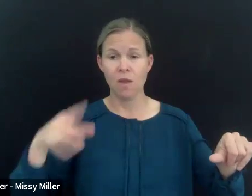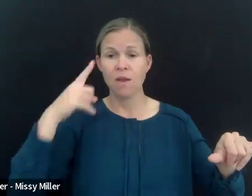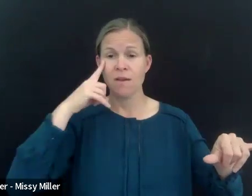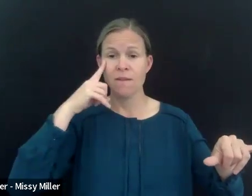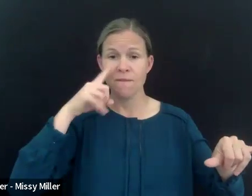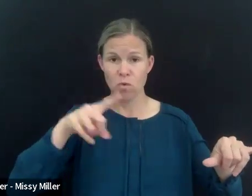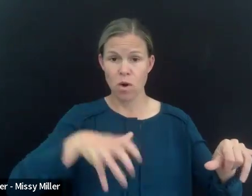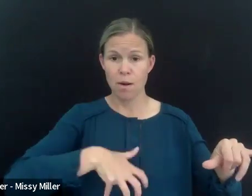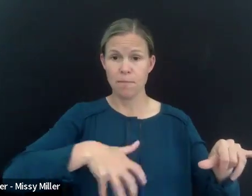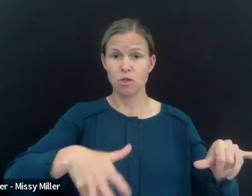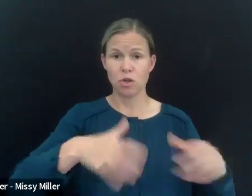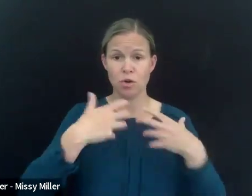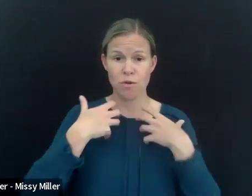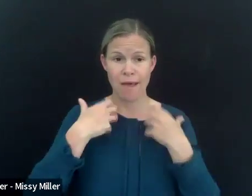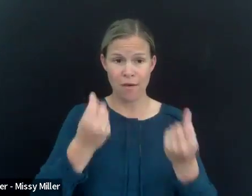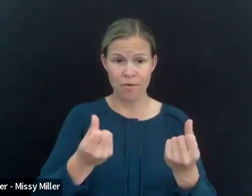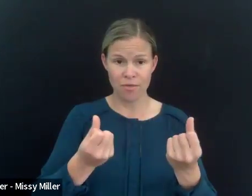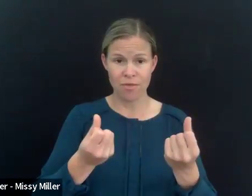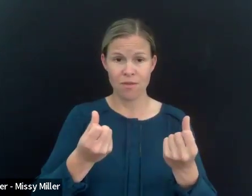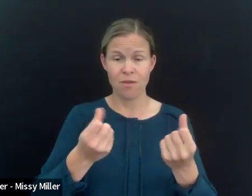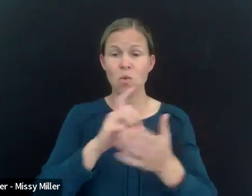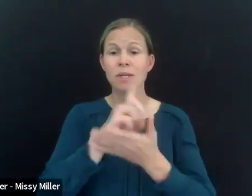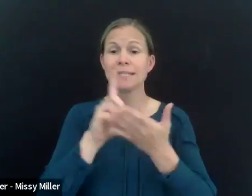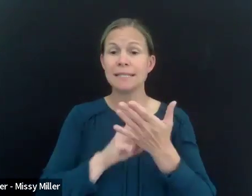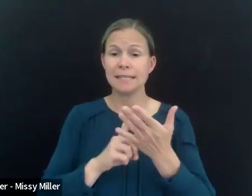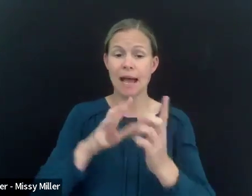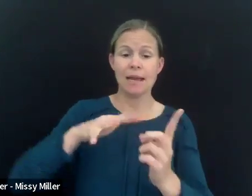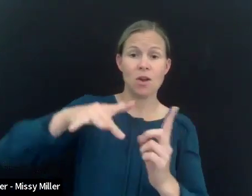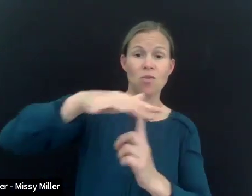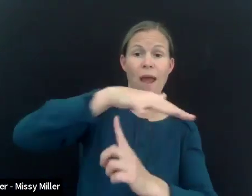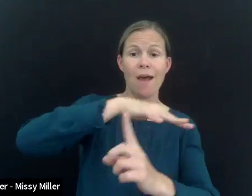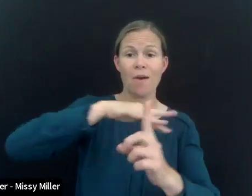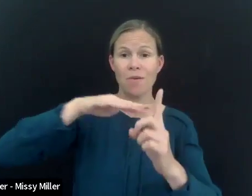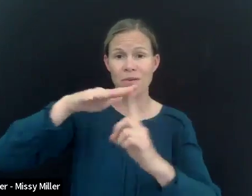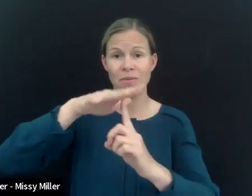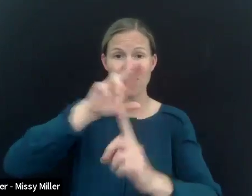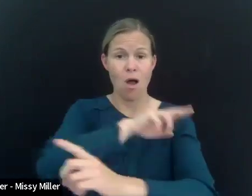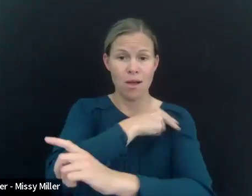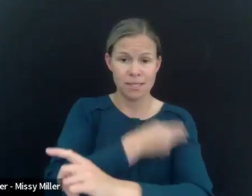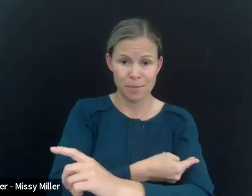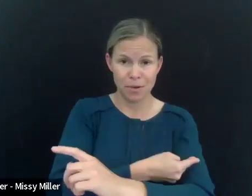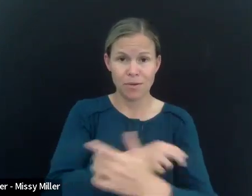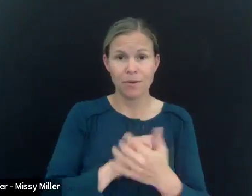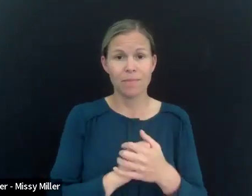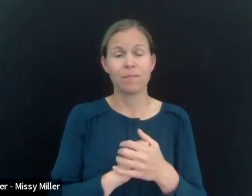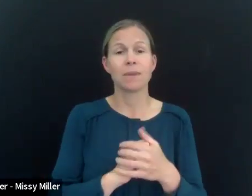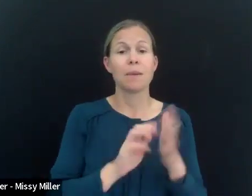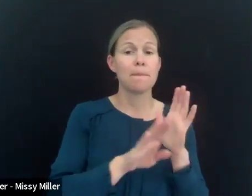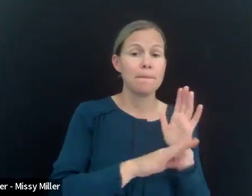really designed around the hospital. Literally in terms of buildings, in terms of roads,